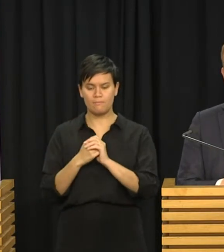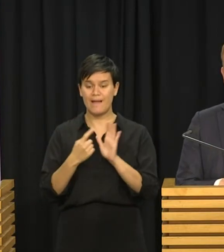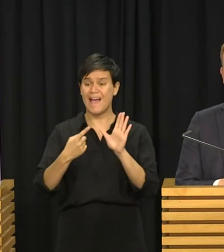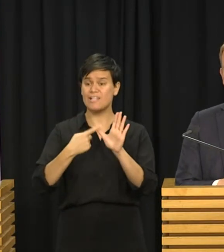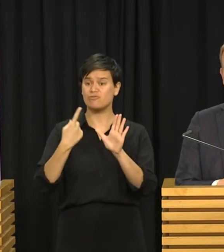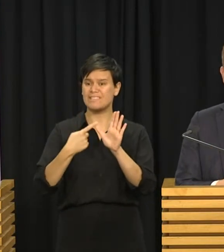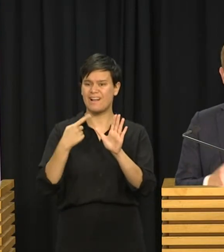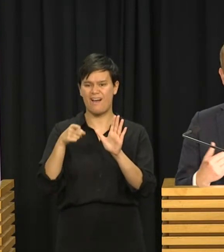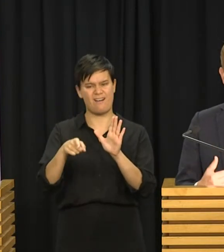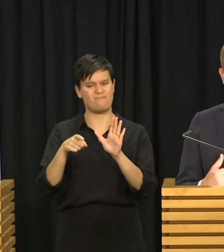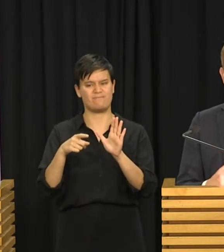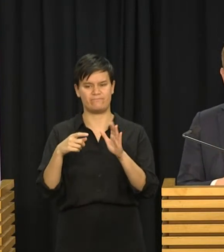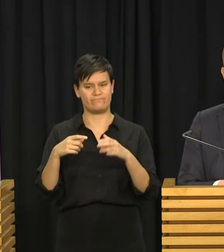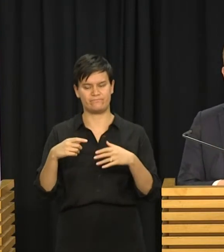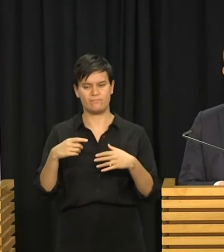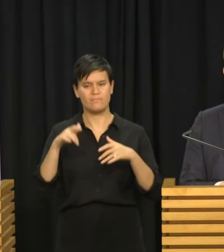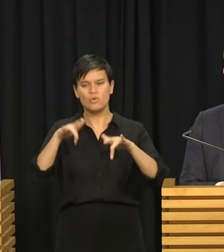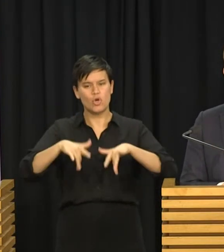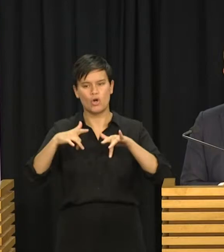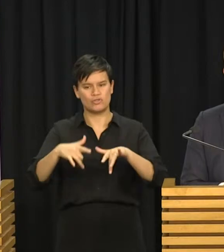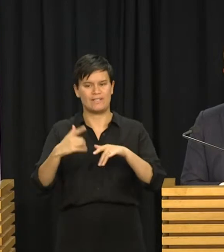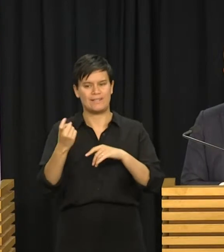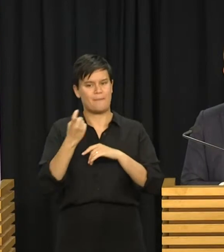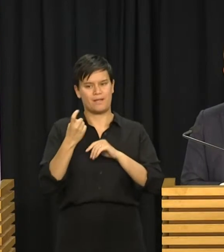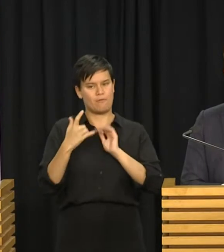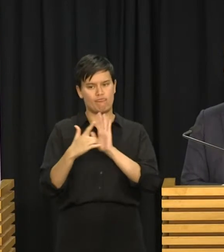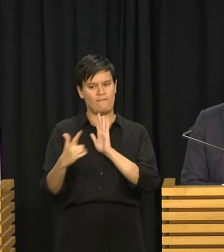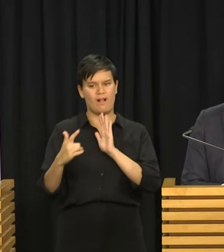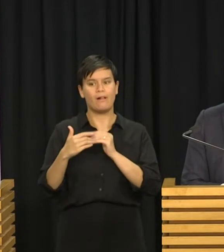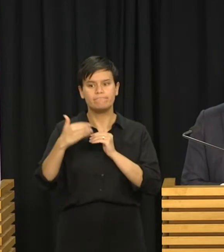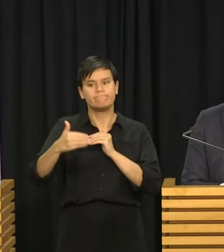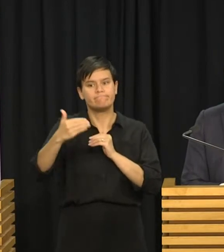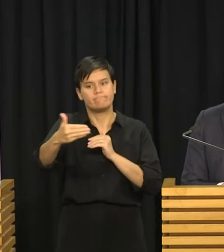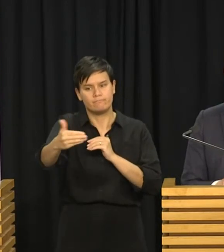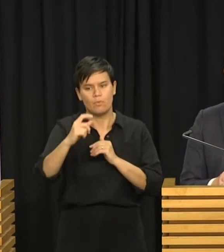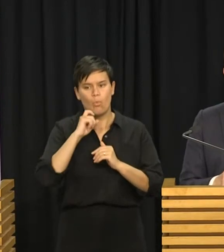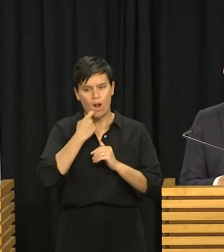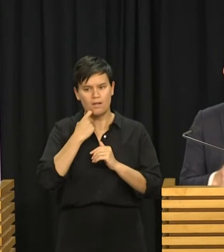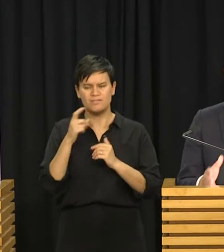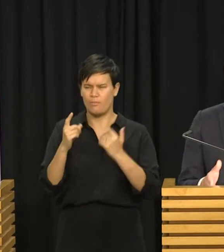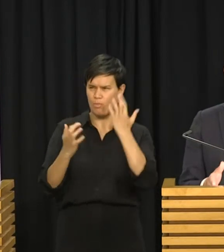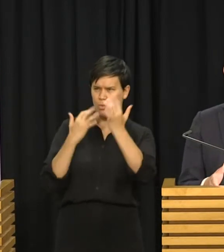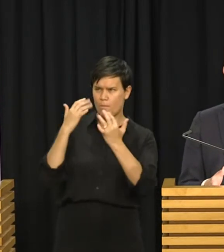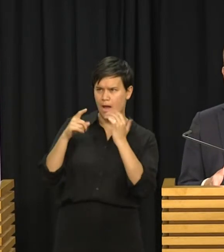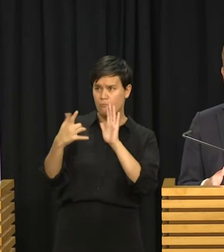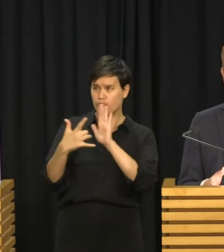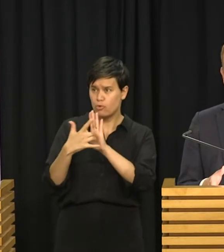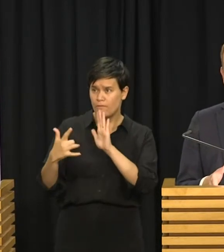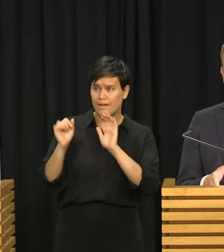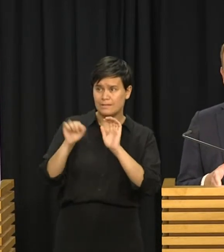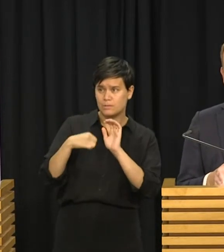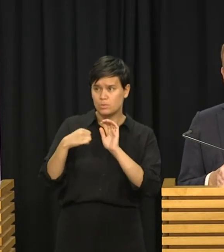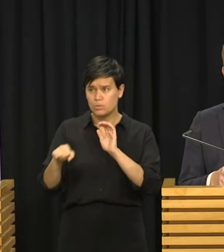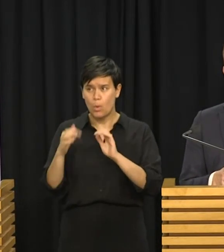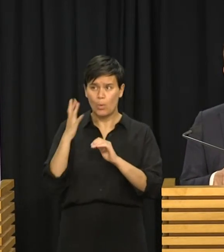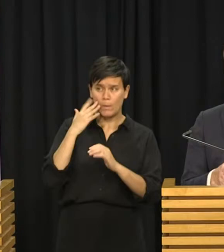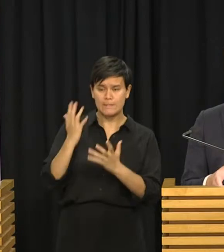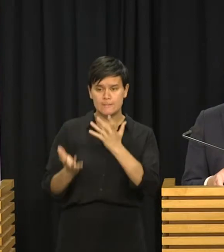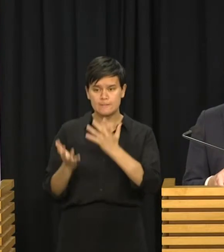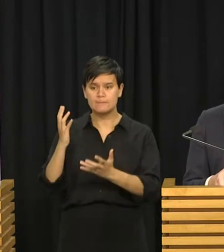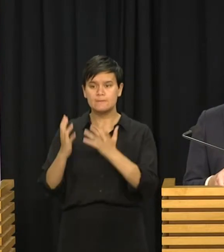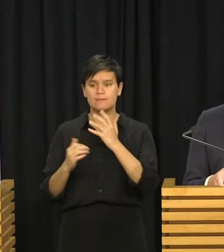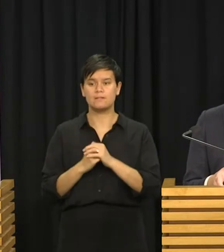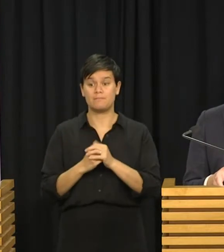Zealand's approval process, so that certainly was a factor that we considered in making this decision. But ultimately where we landed was that we've